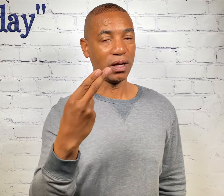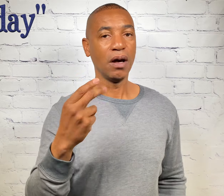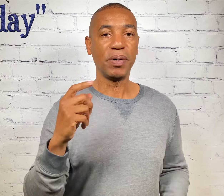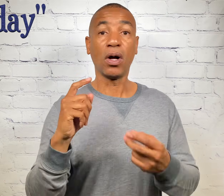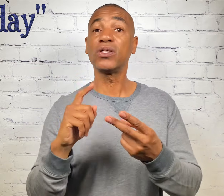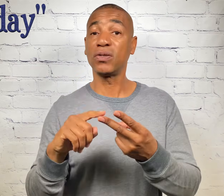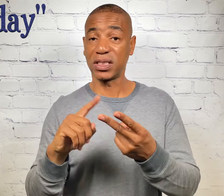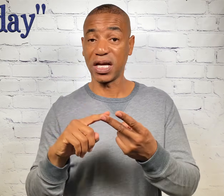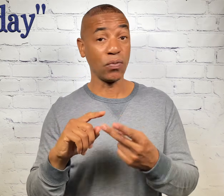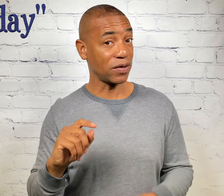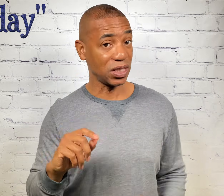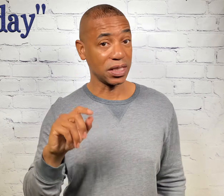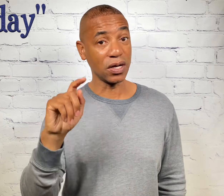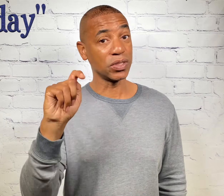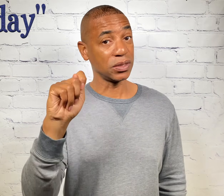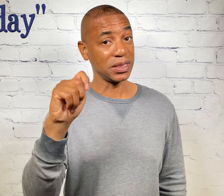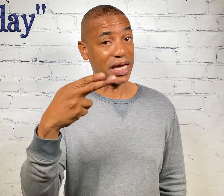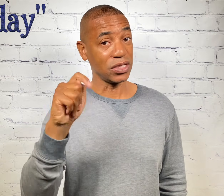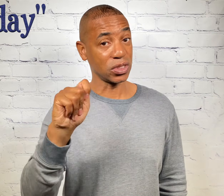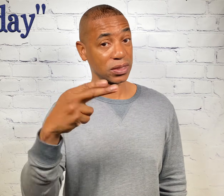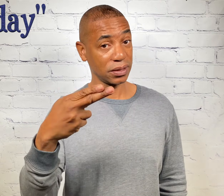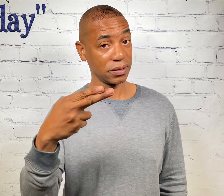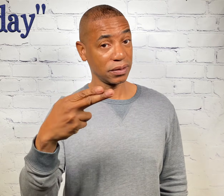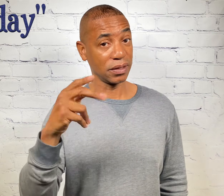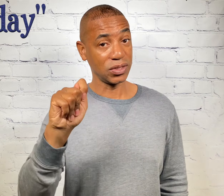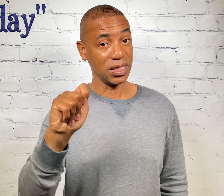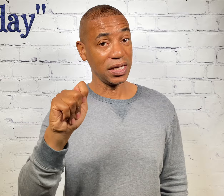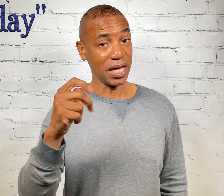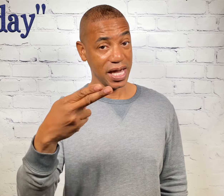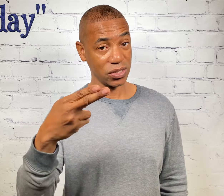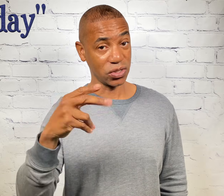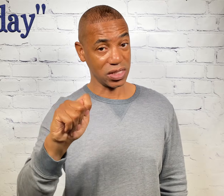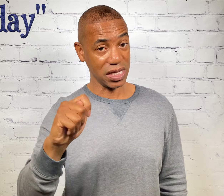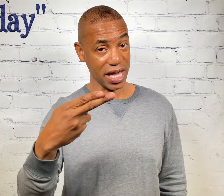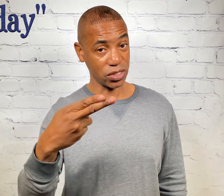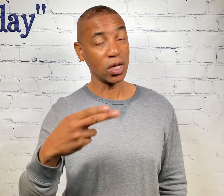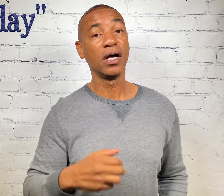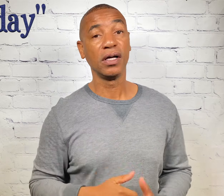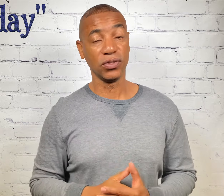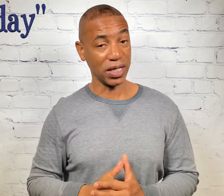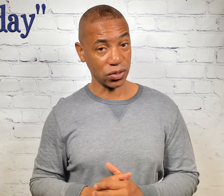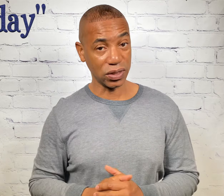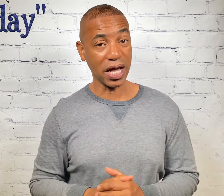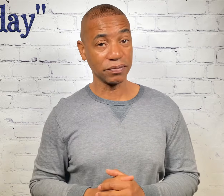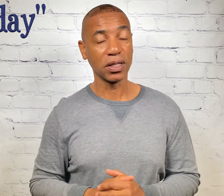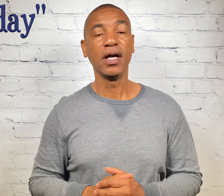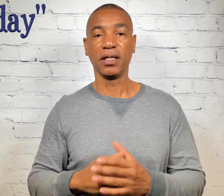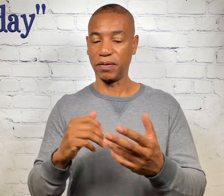But also the second way I've seen it done was THs. TH, TH. Do that 2 times. Now let me show